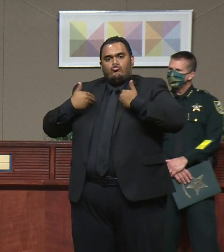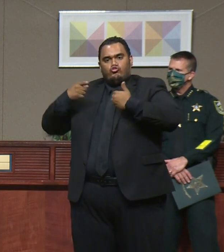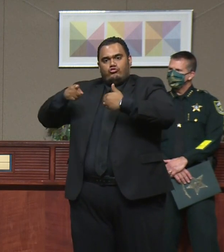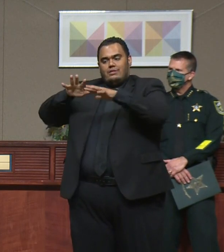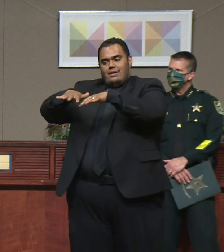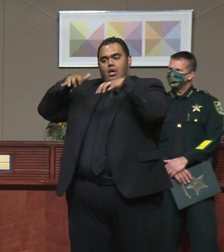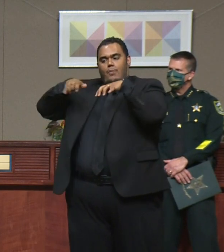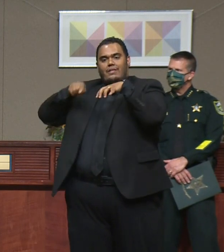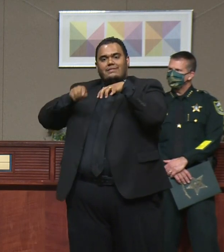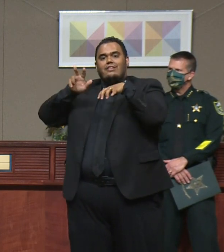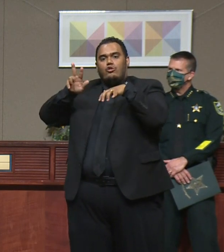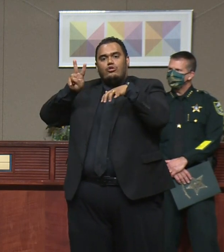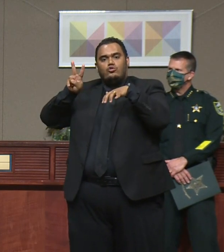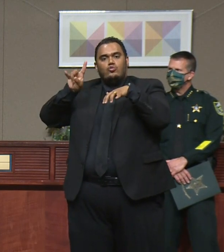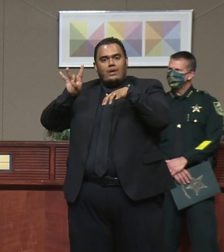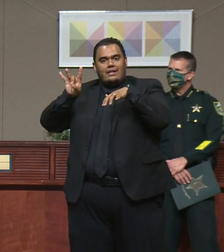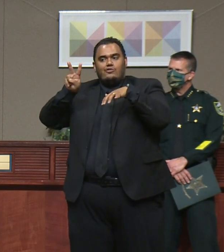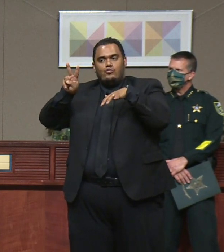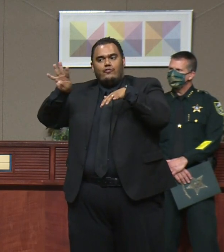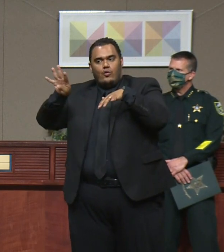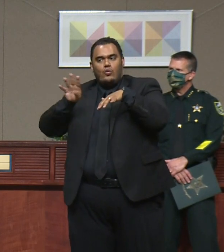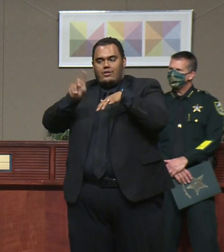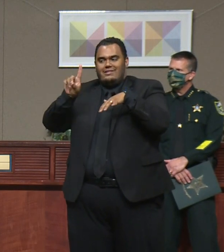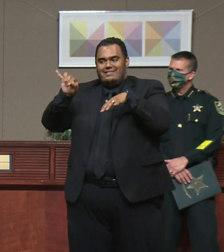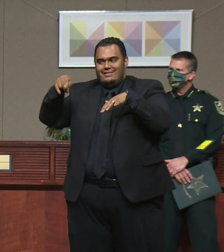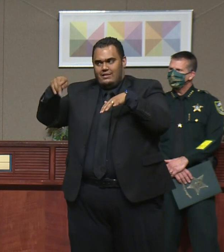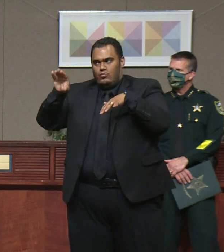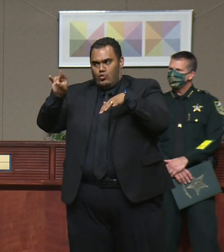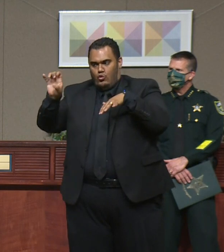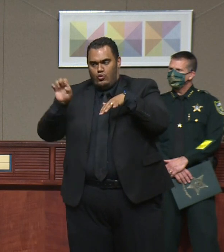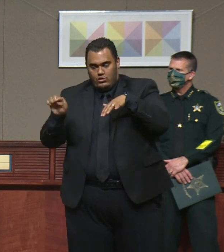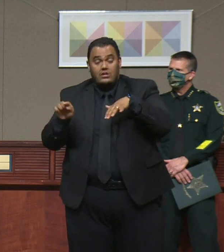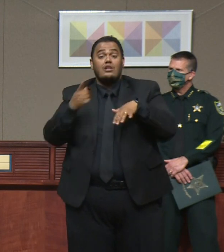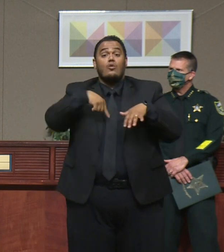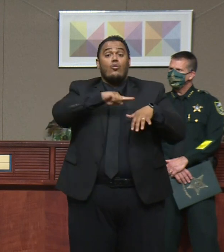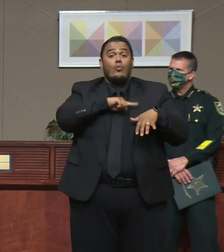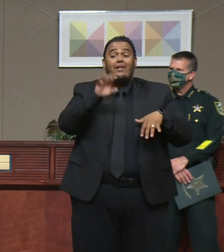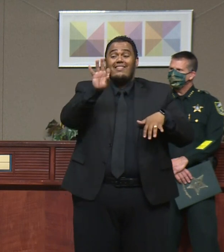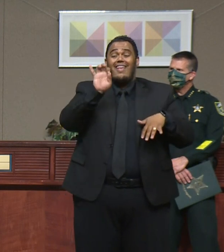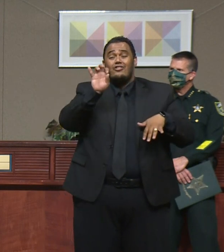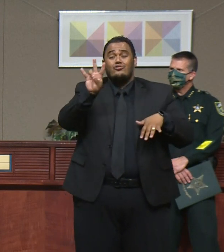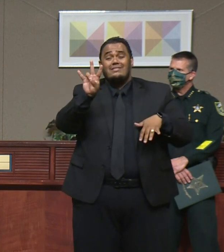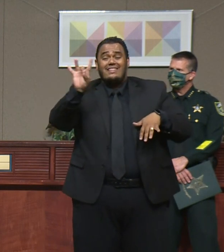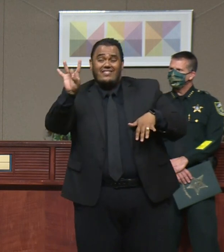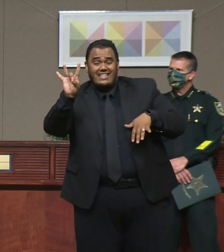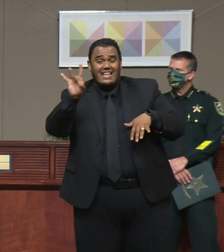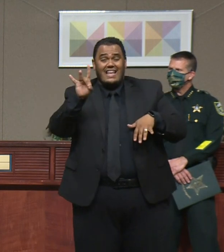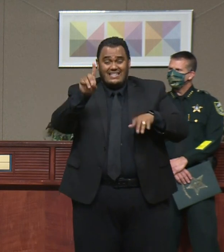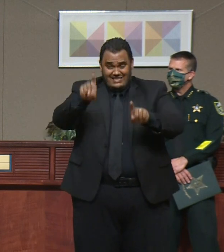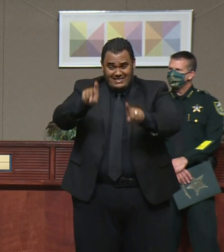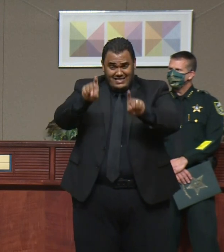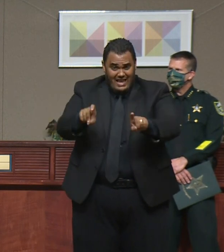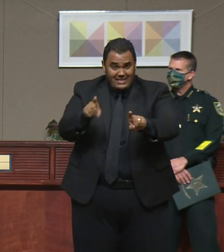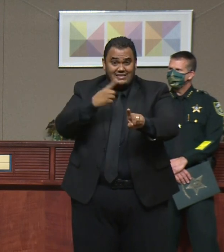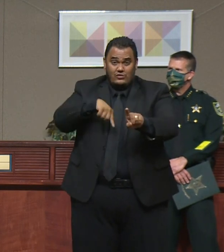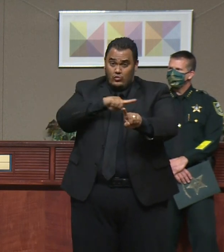of the 978 tests that we did last week, we already received results for 525 of those,